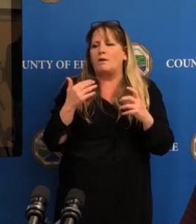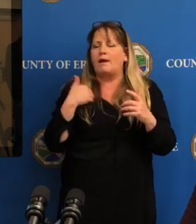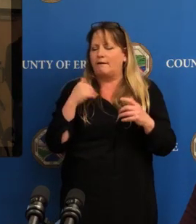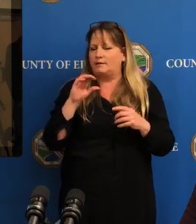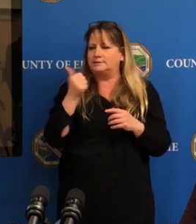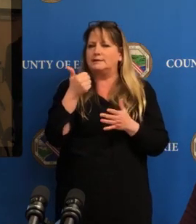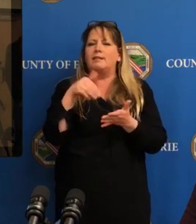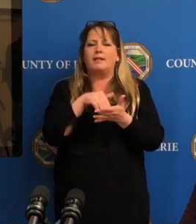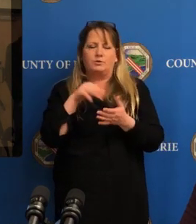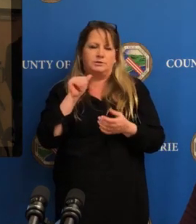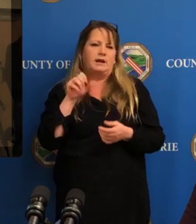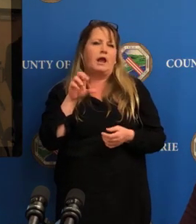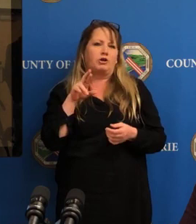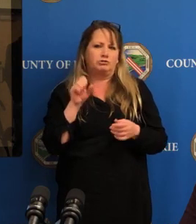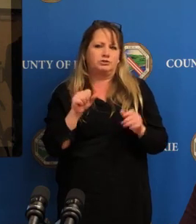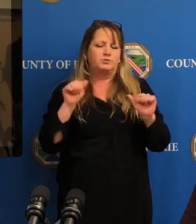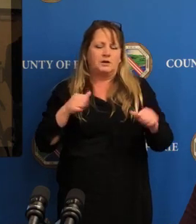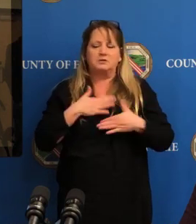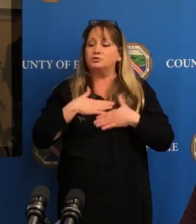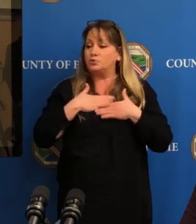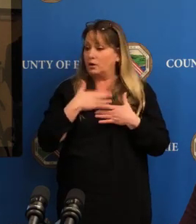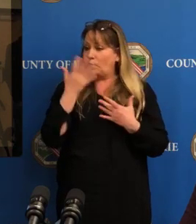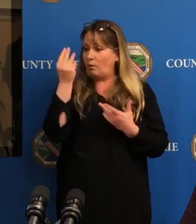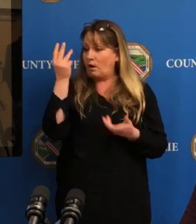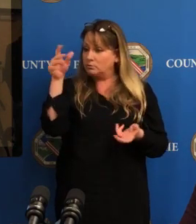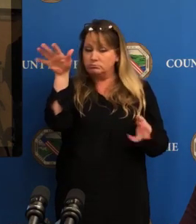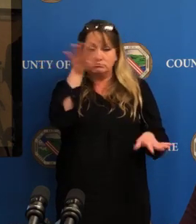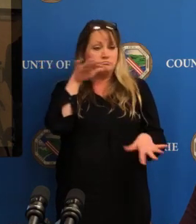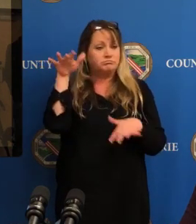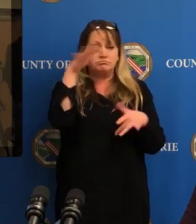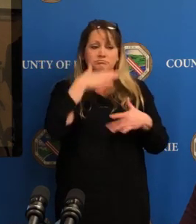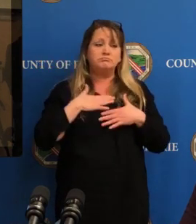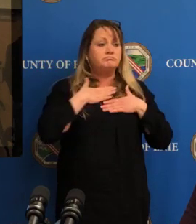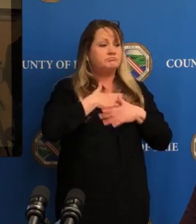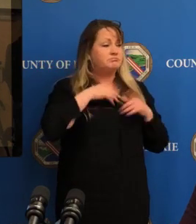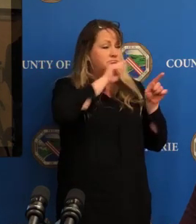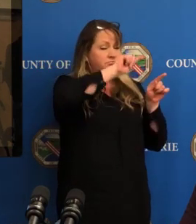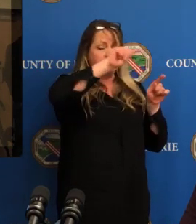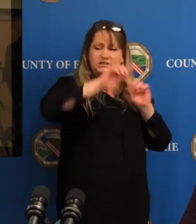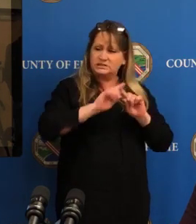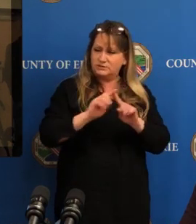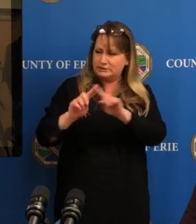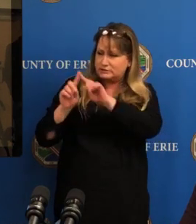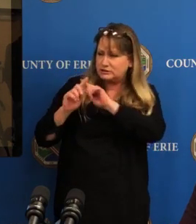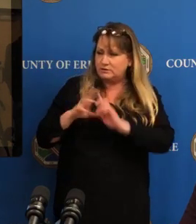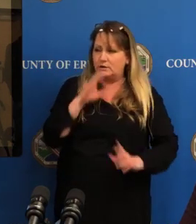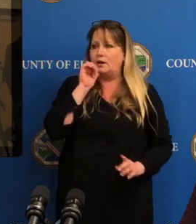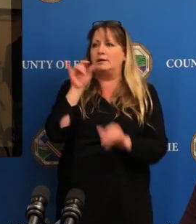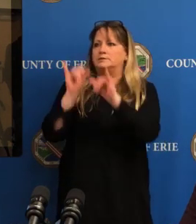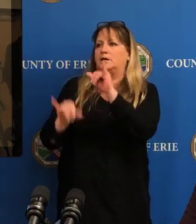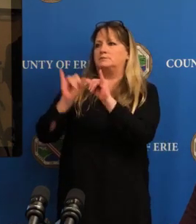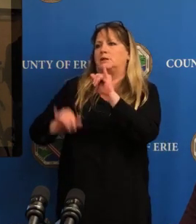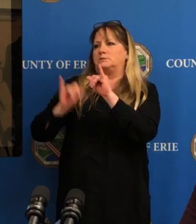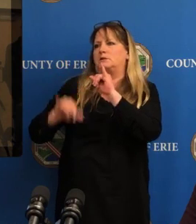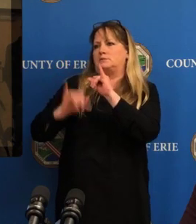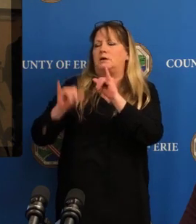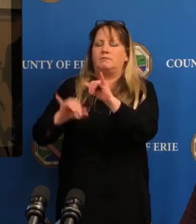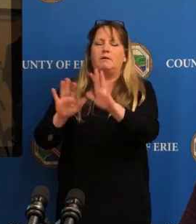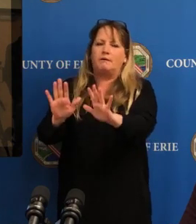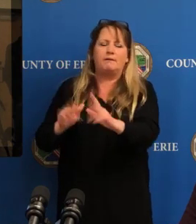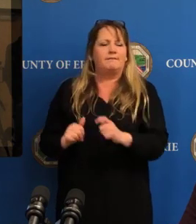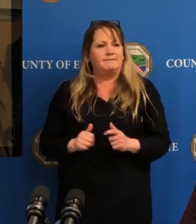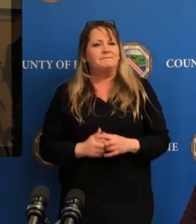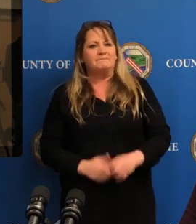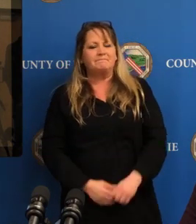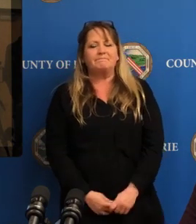10,000 acres to enjoy. So get out and try to enjoy a whole bunch of those 10,000 acres, not just the same 1,200 acres that are at Chestnut